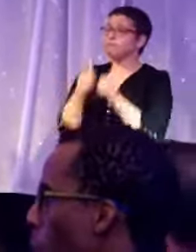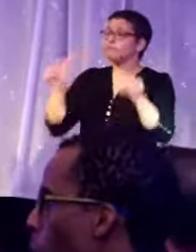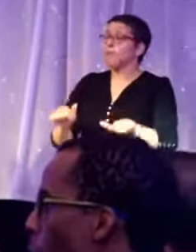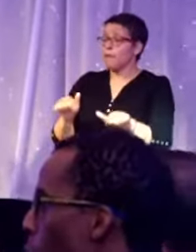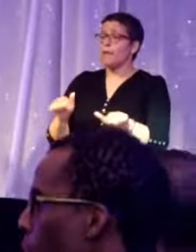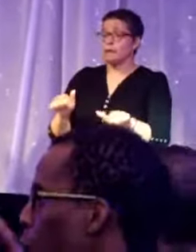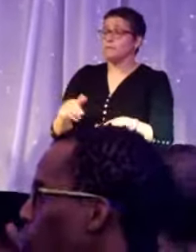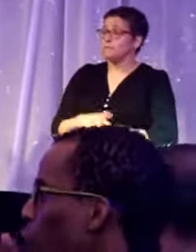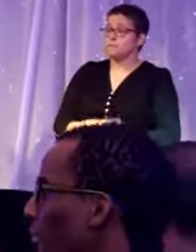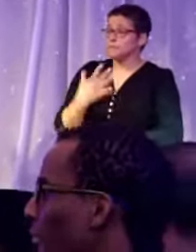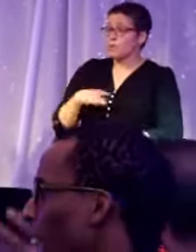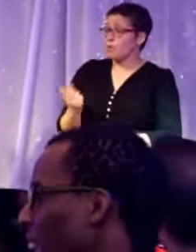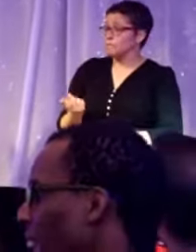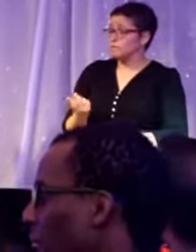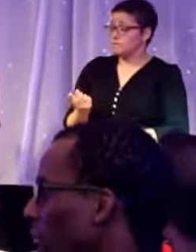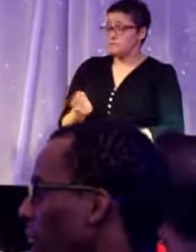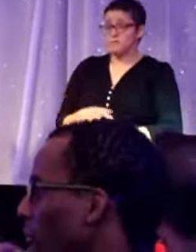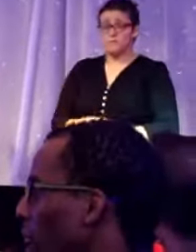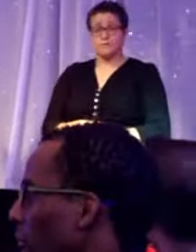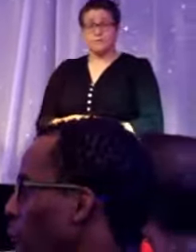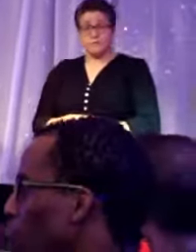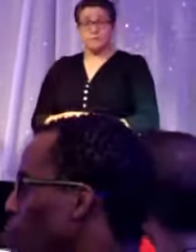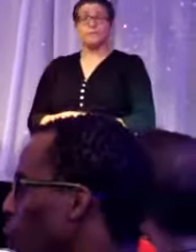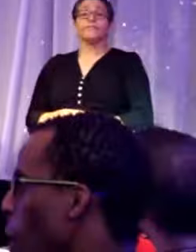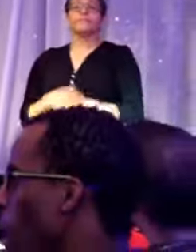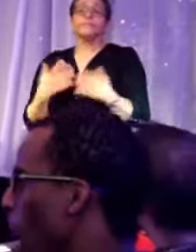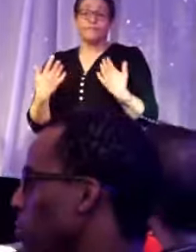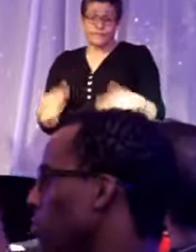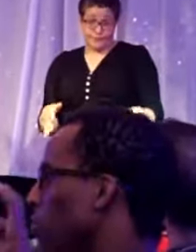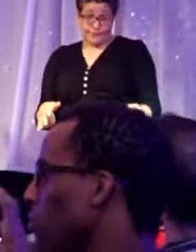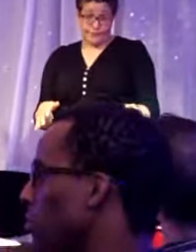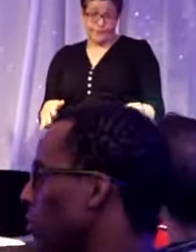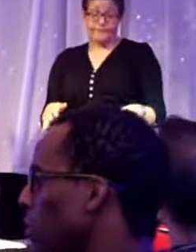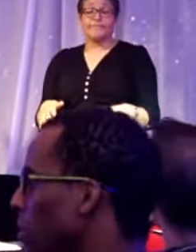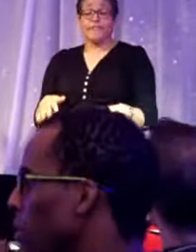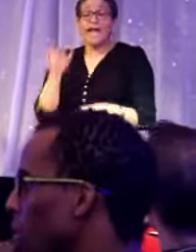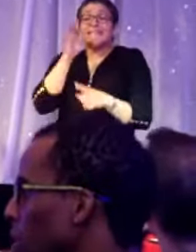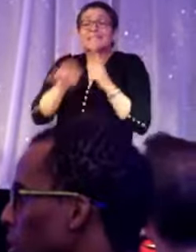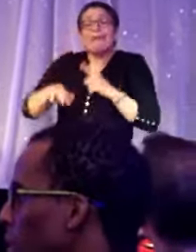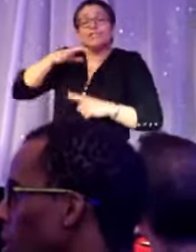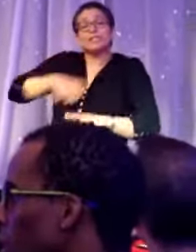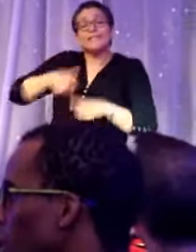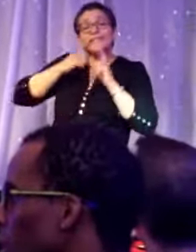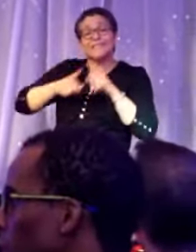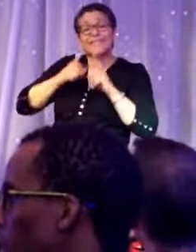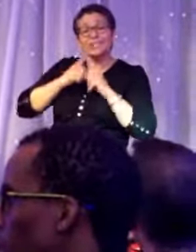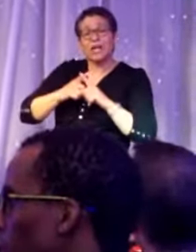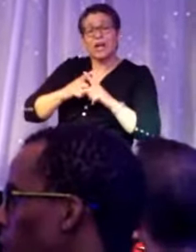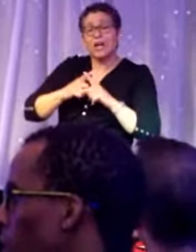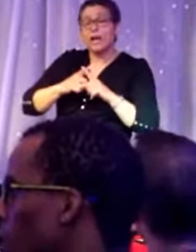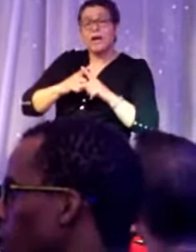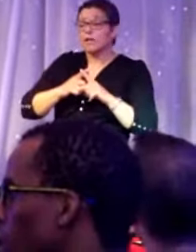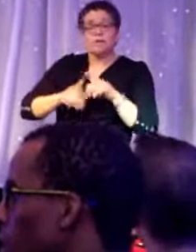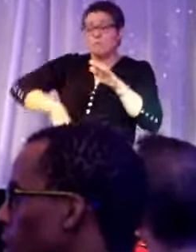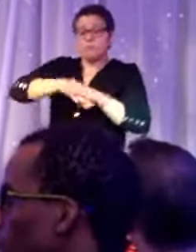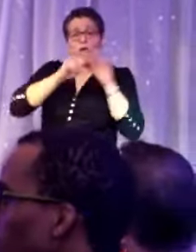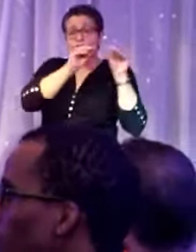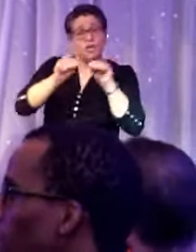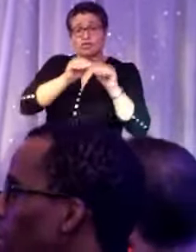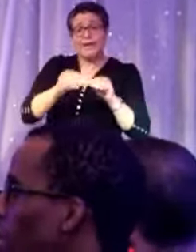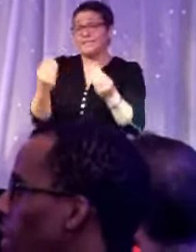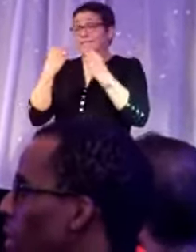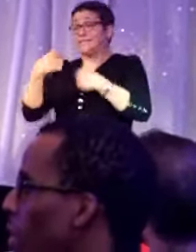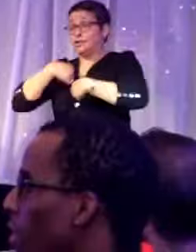me appropriately. As a result of this luck, special needs teacher wasn't trained as such. But